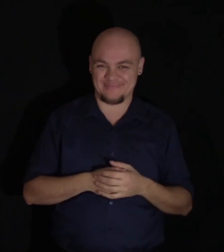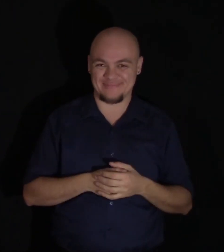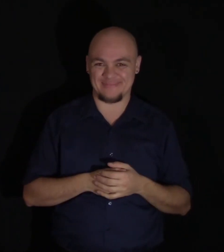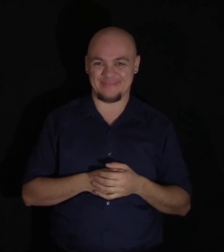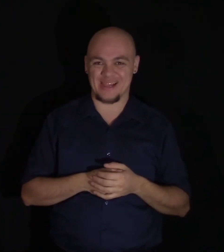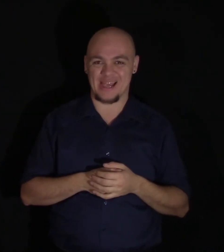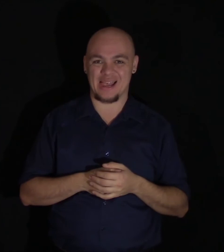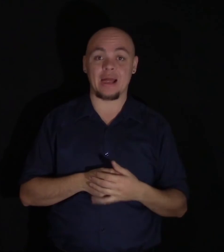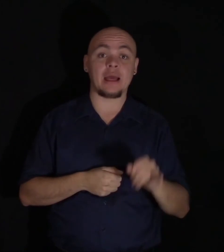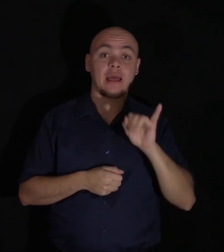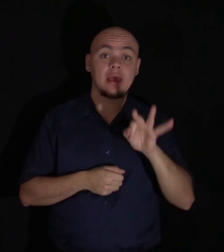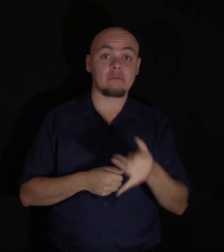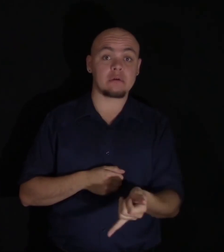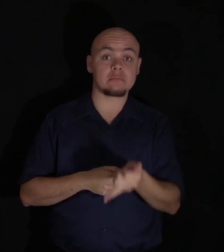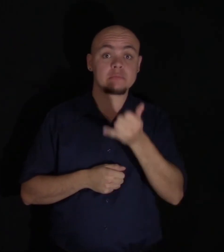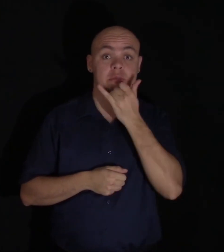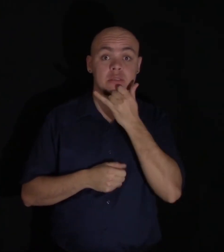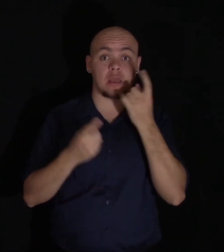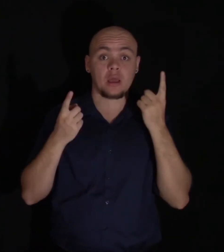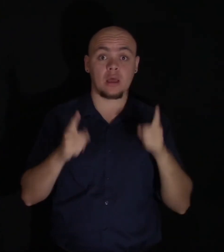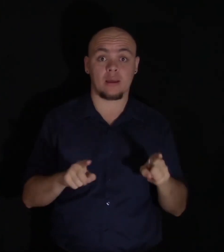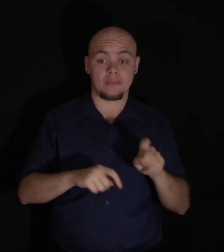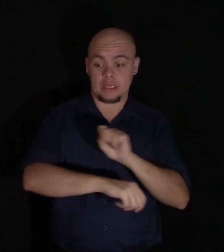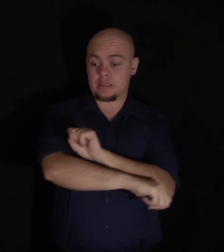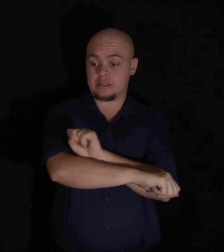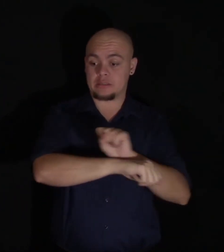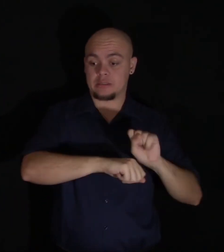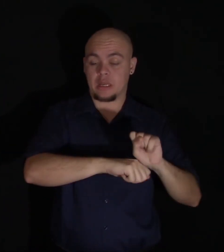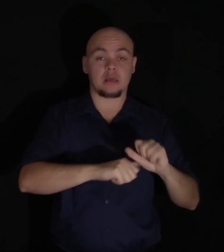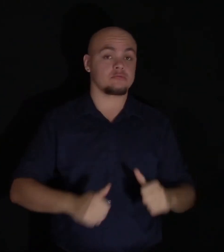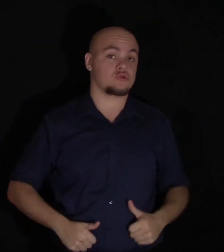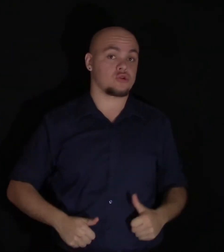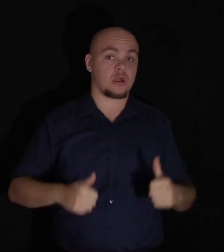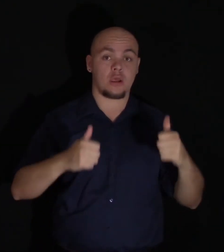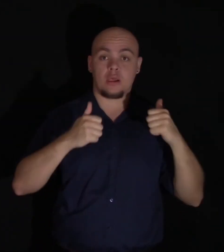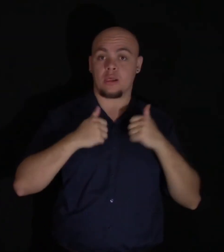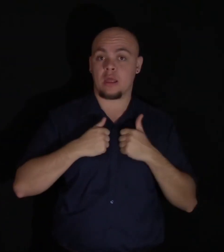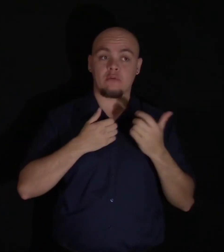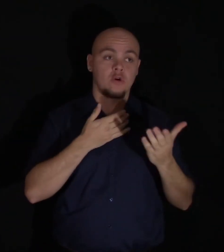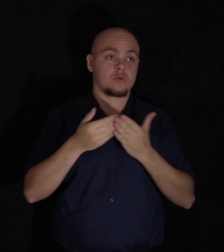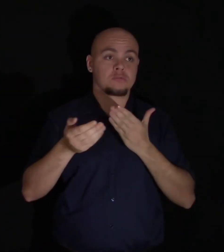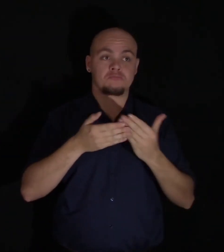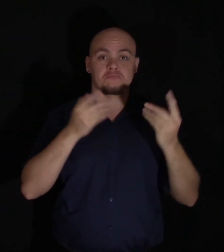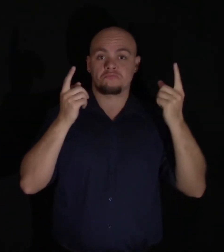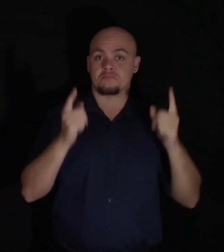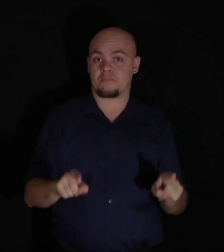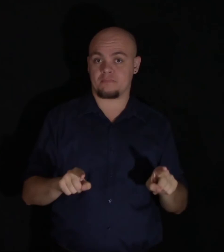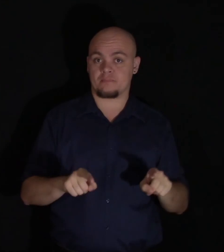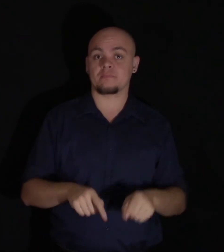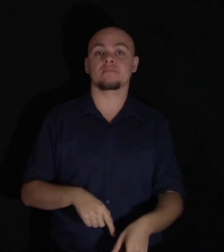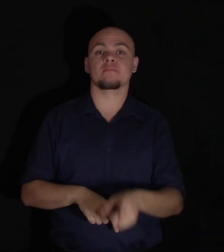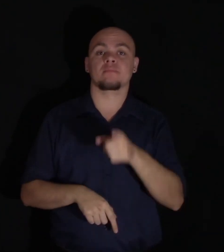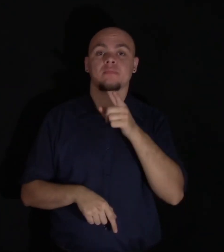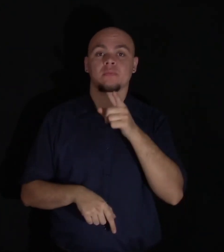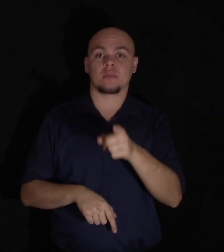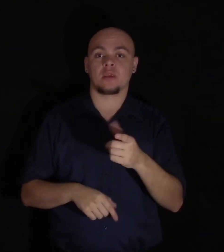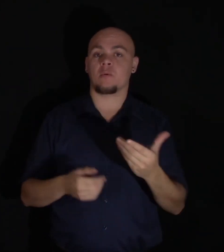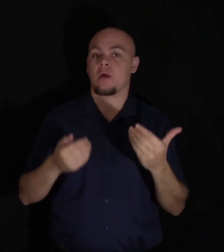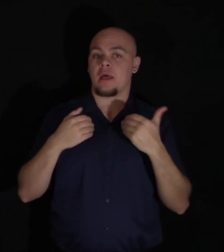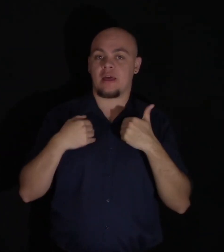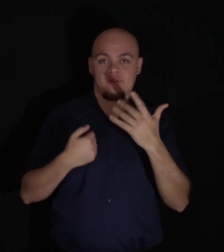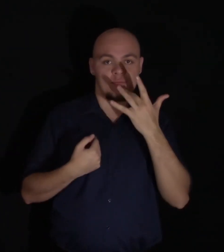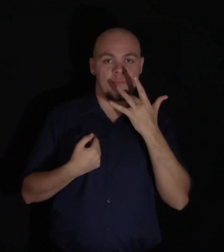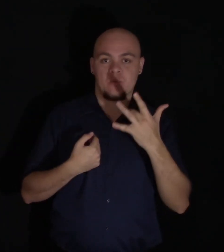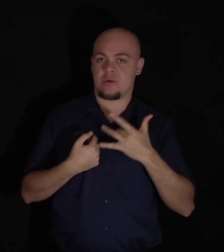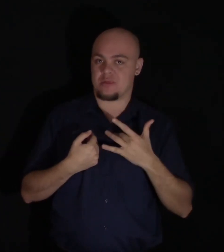If you make a mistake on stage, in life, anything, you're still going to have your birthday. It's still going to